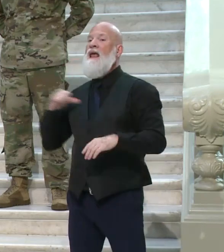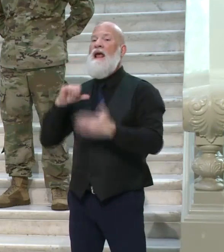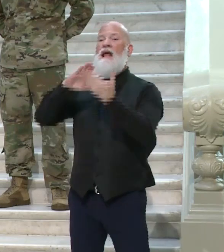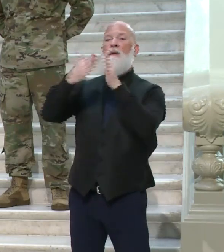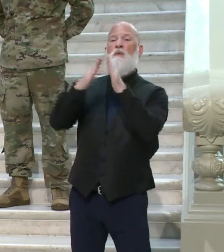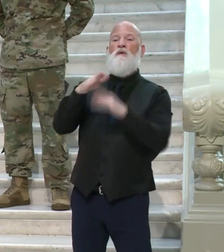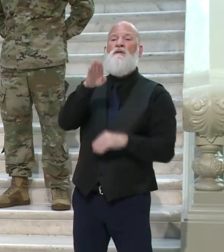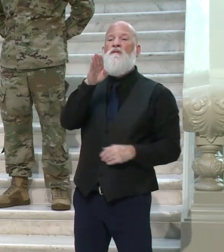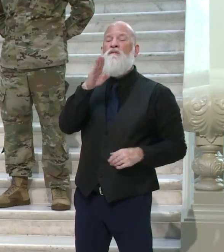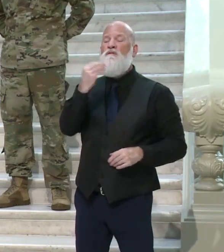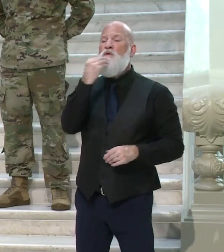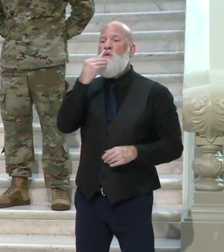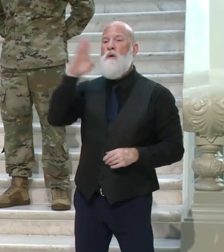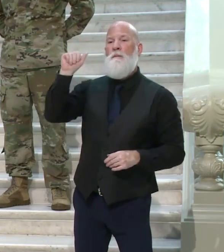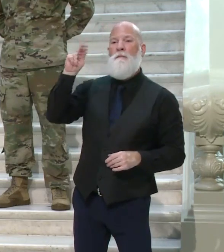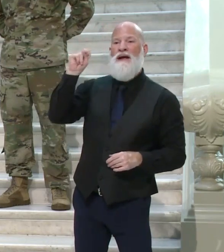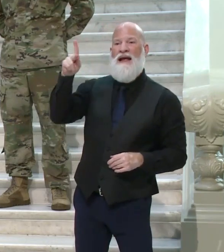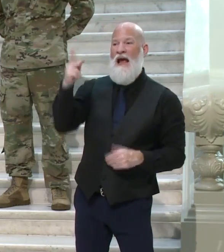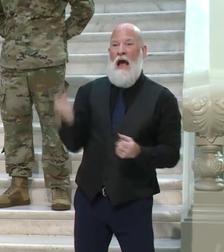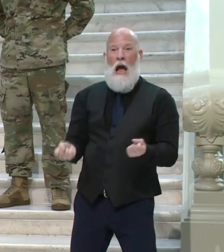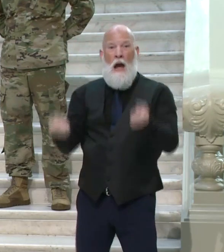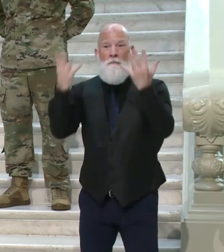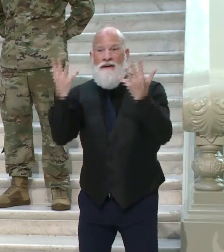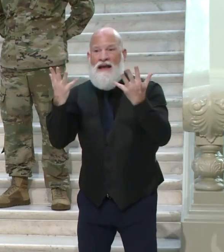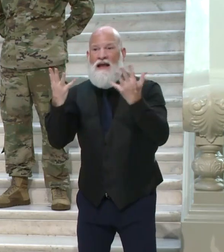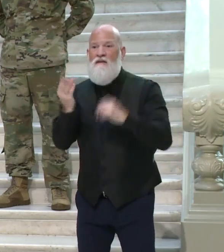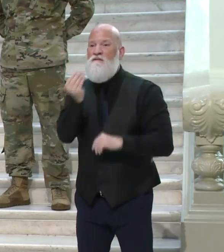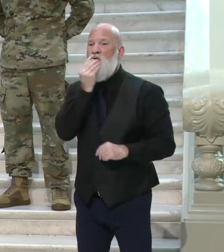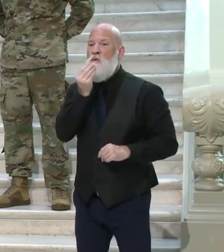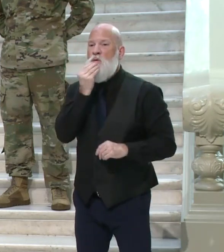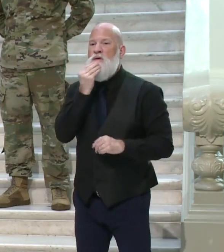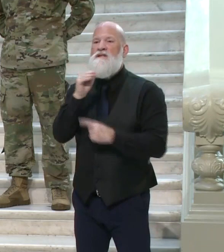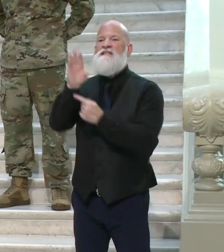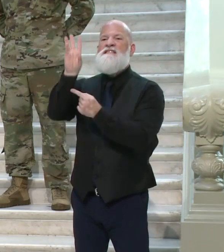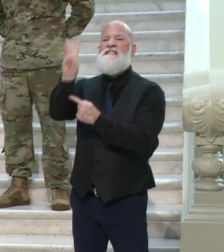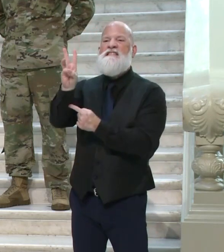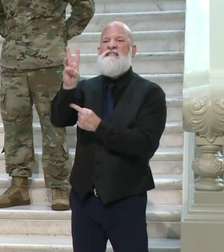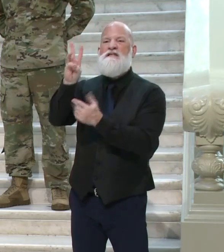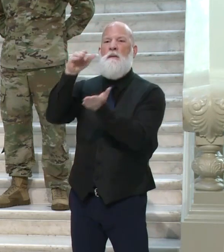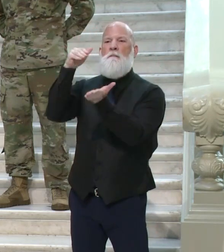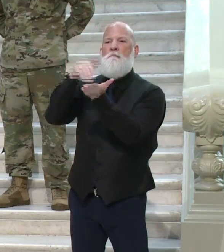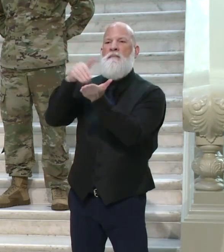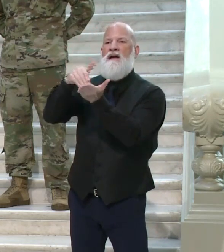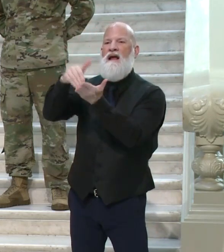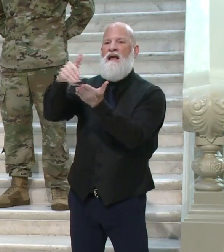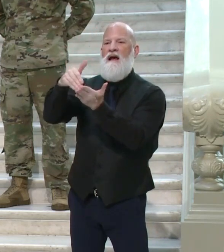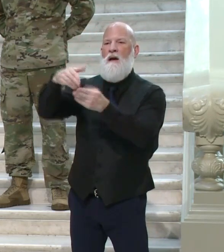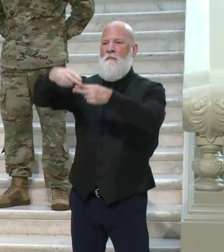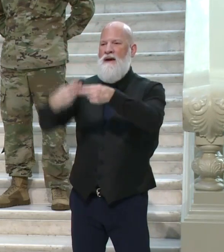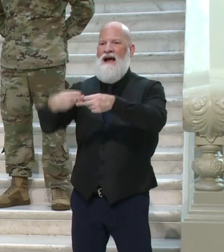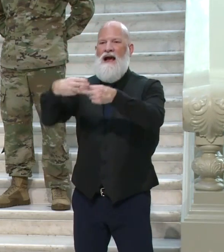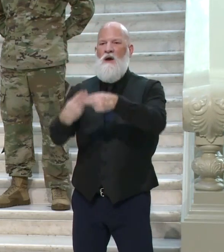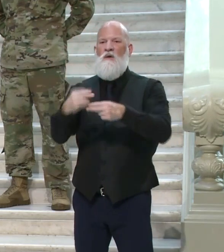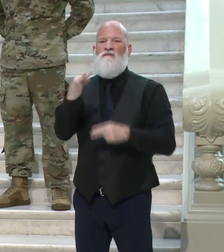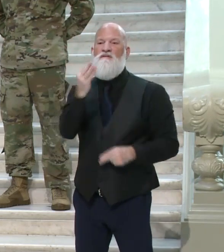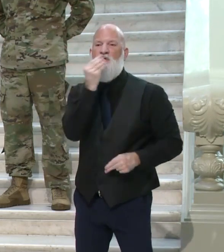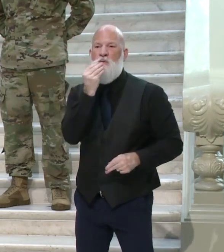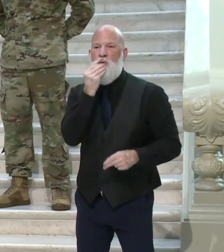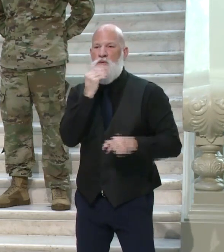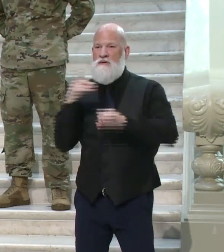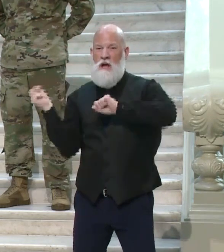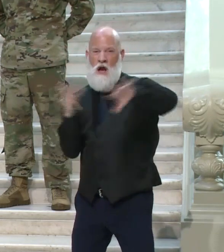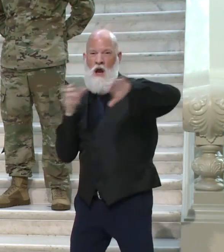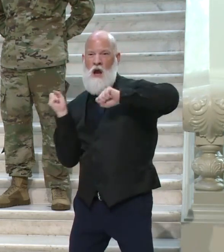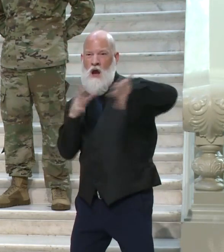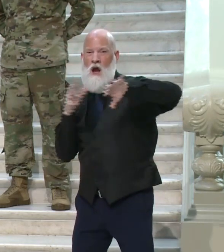million pounds of food, the equivalent of 5 million meals. There are over 55 service members helping